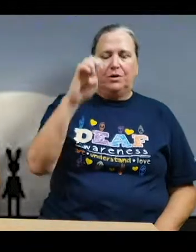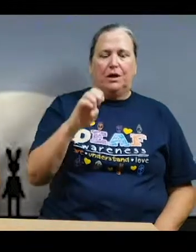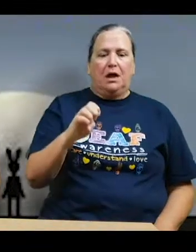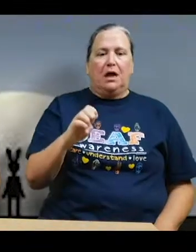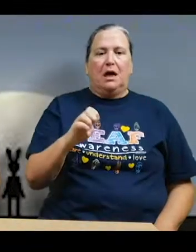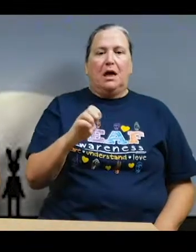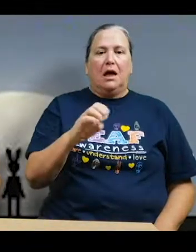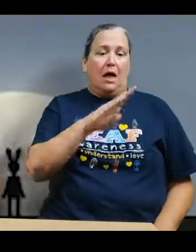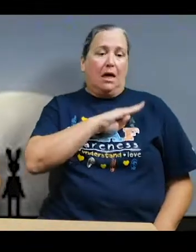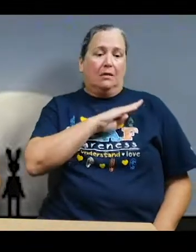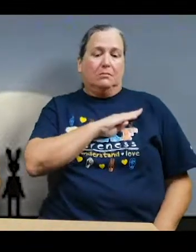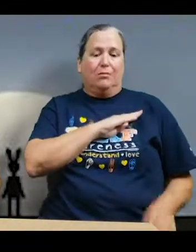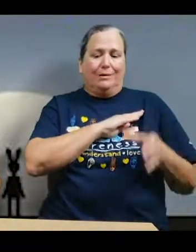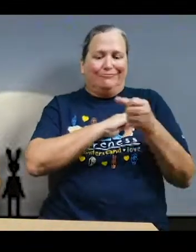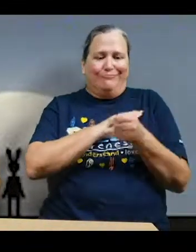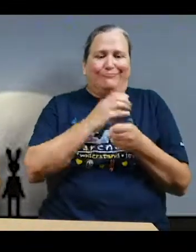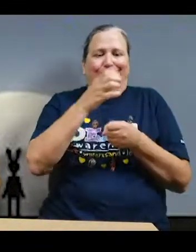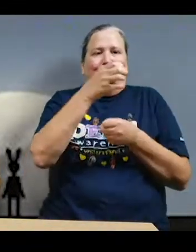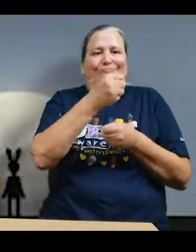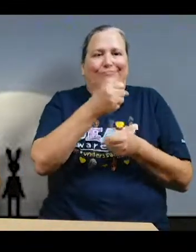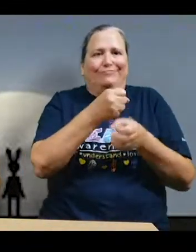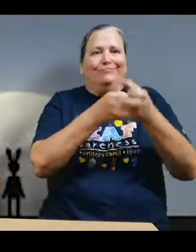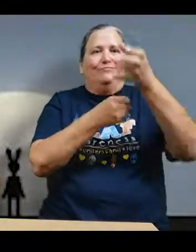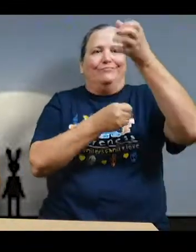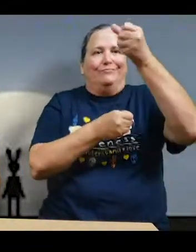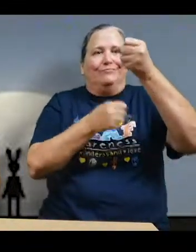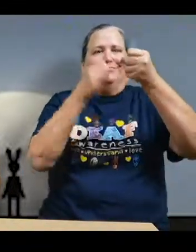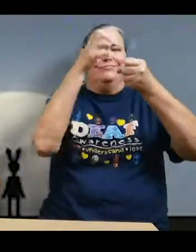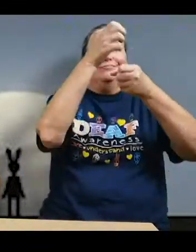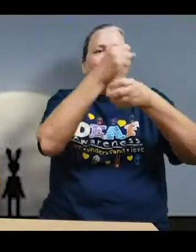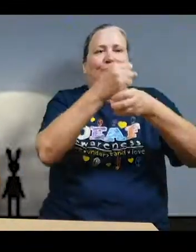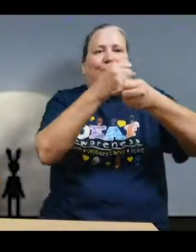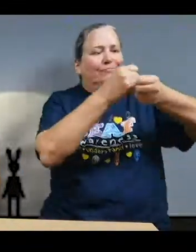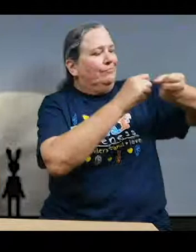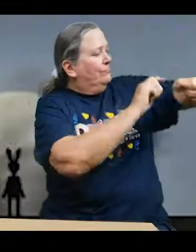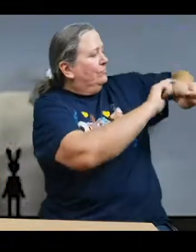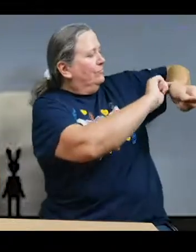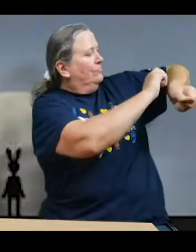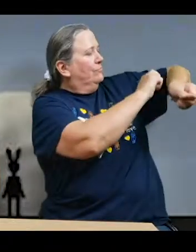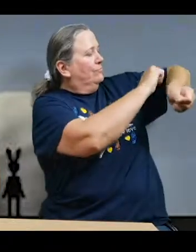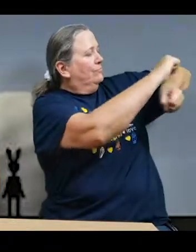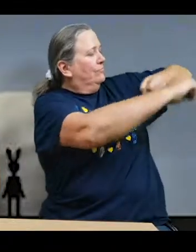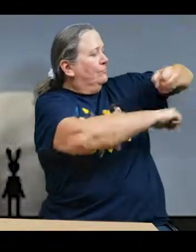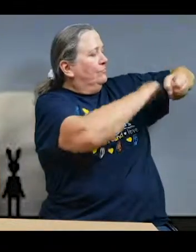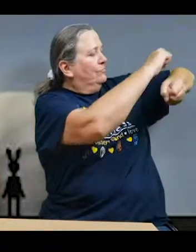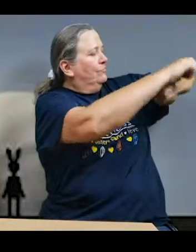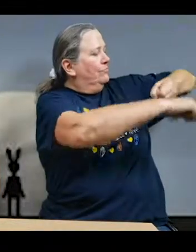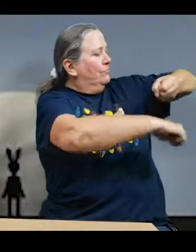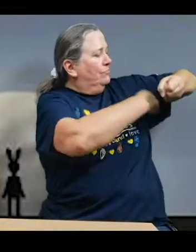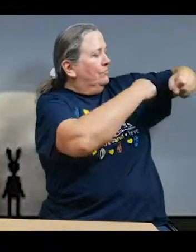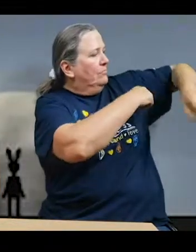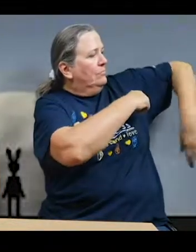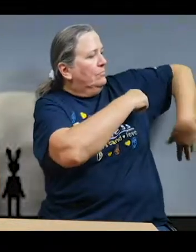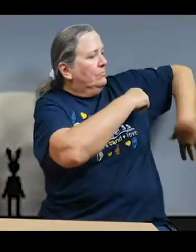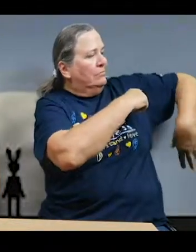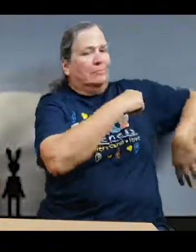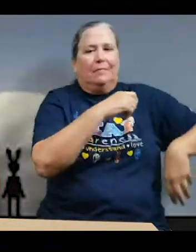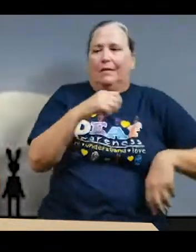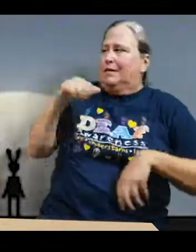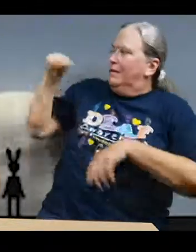the pole and worked at the wires that were tied around his wrists. "I am nothing but a hollow